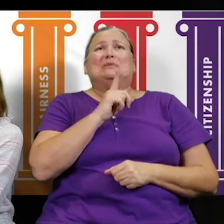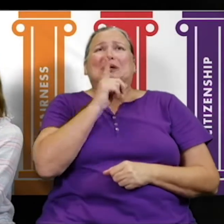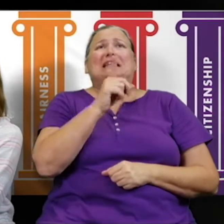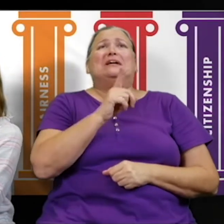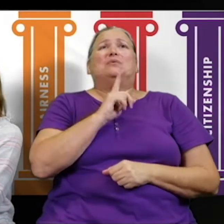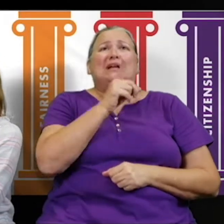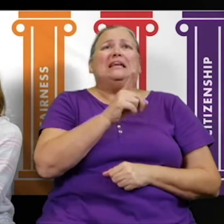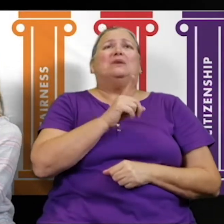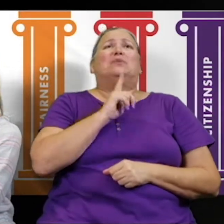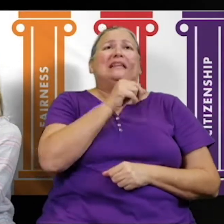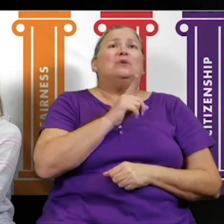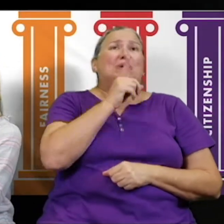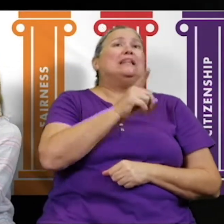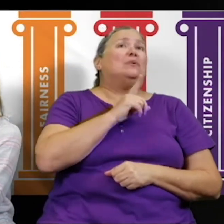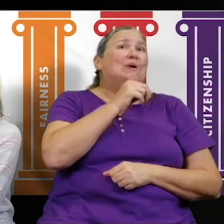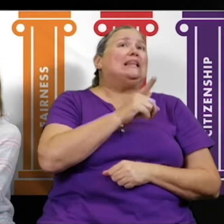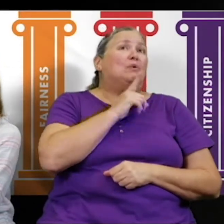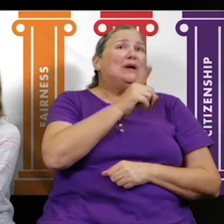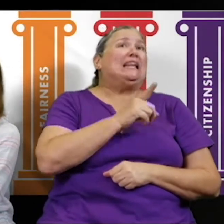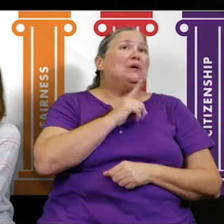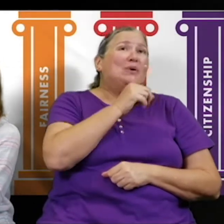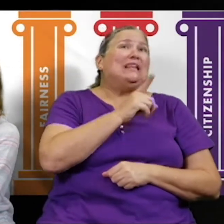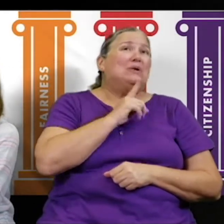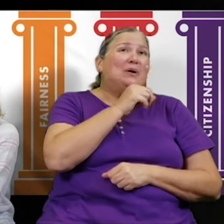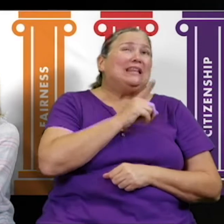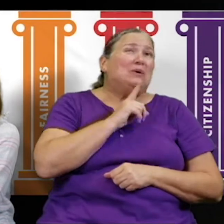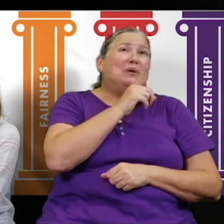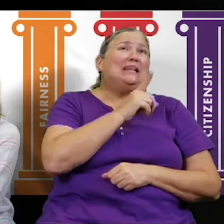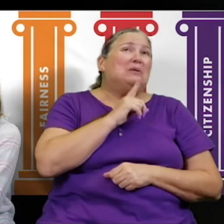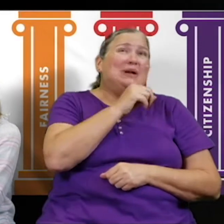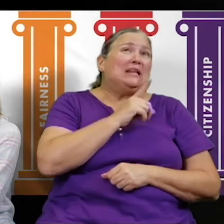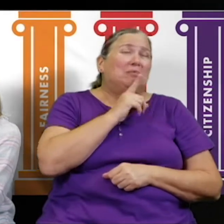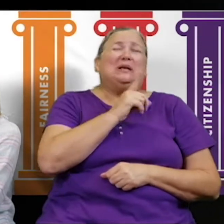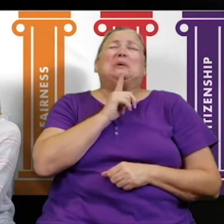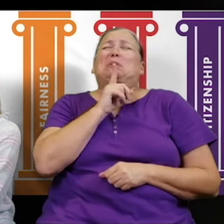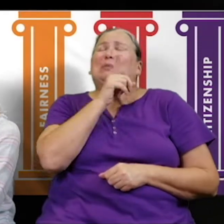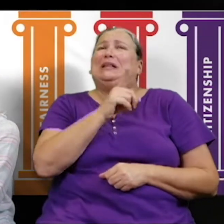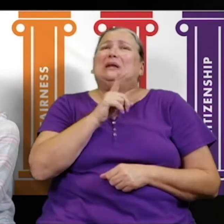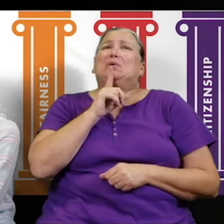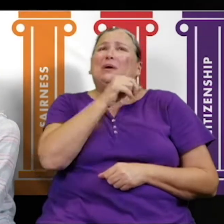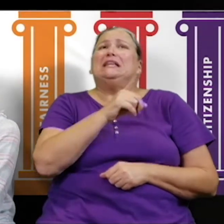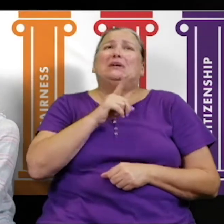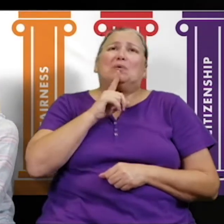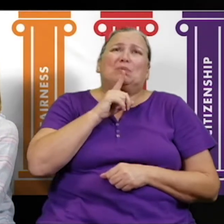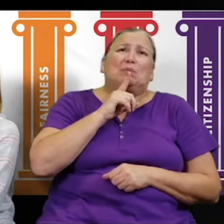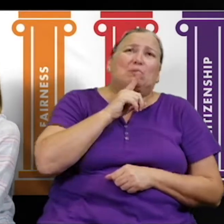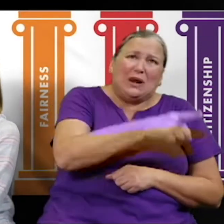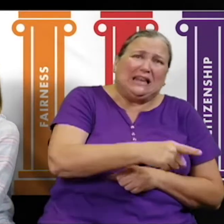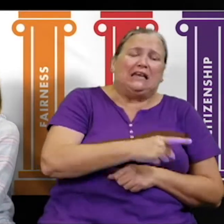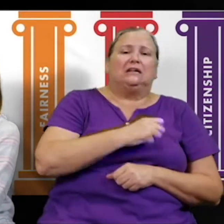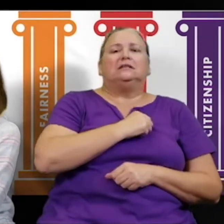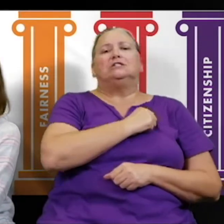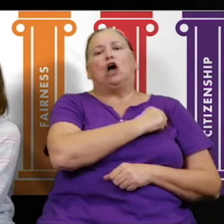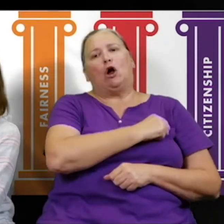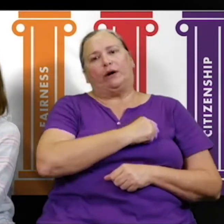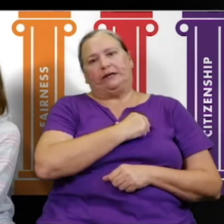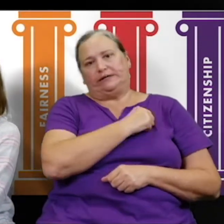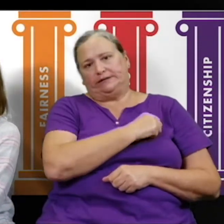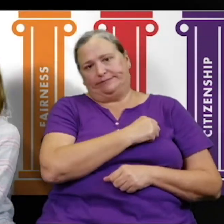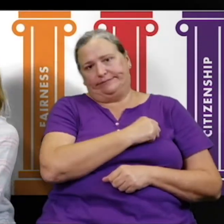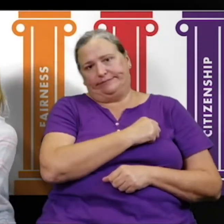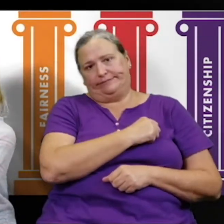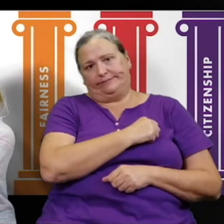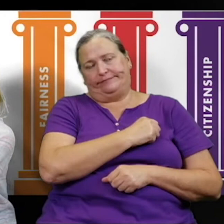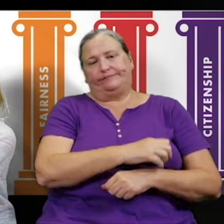really, really, really, really, really, really, really, really, really, really, really, really, really, really sorry."